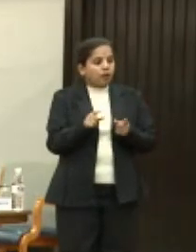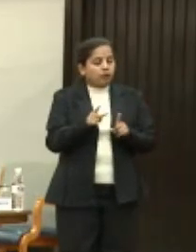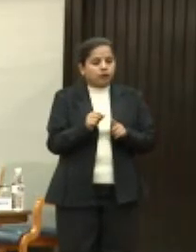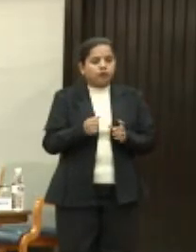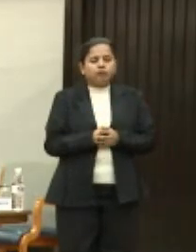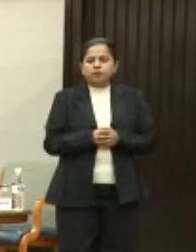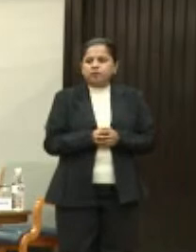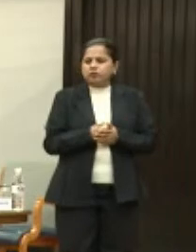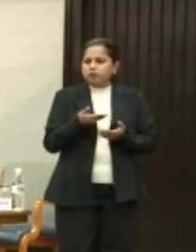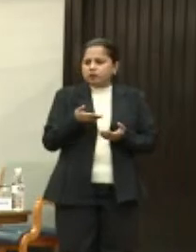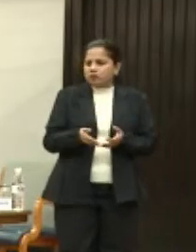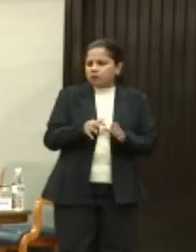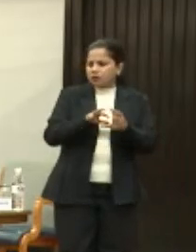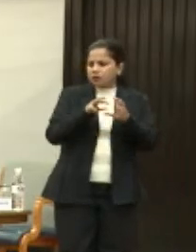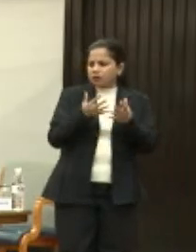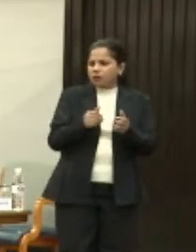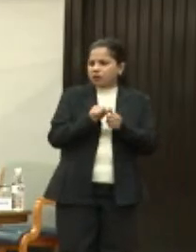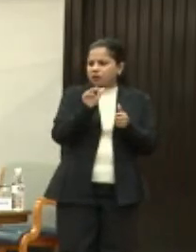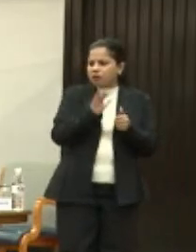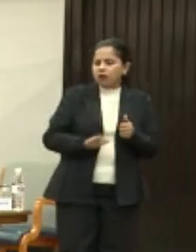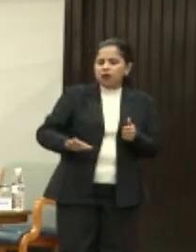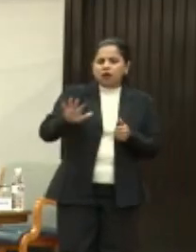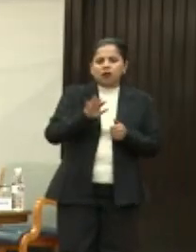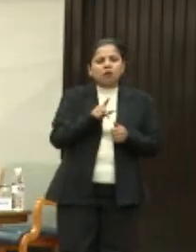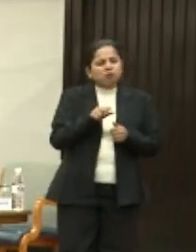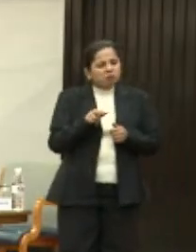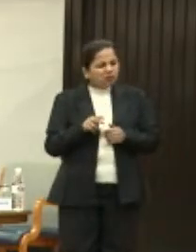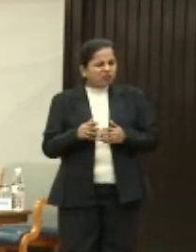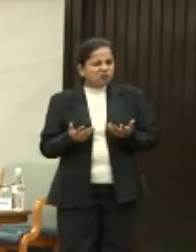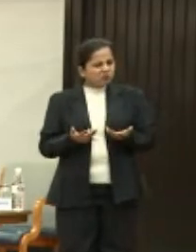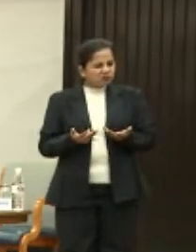What on earth is an Asiatic power?